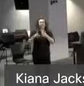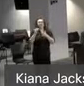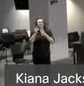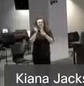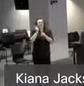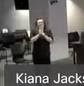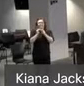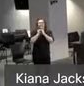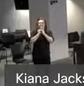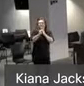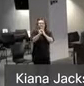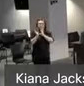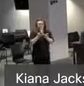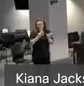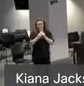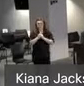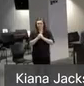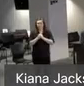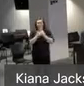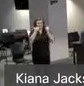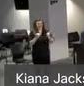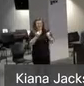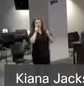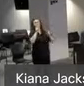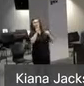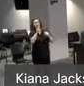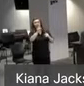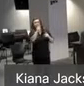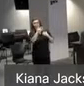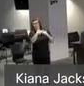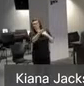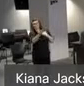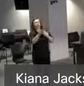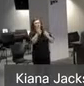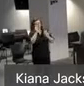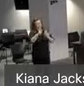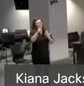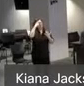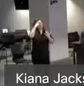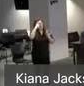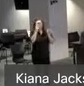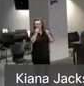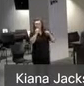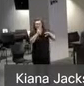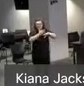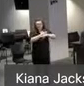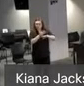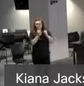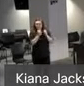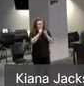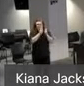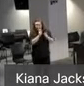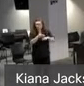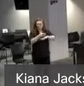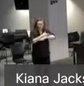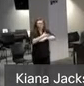stability of the plan. For 2021, we will continue to explore opportunities for further improvement to our members' benefits and